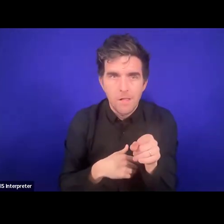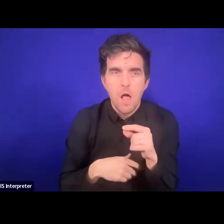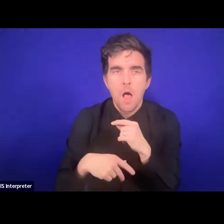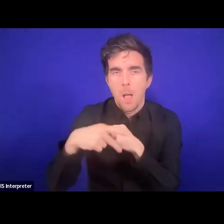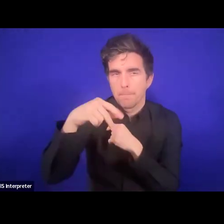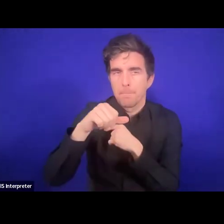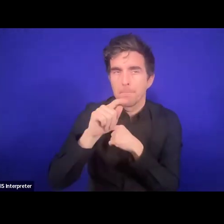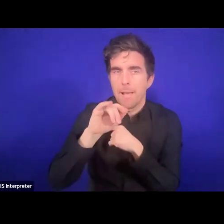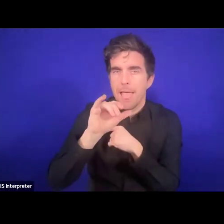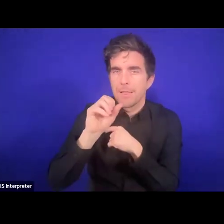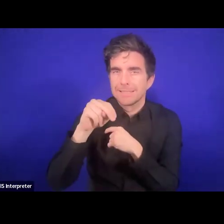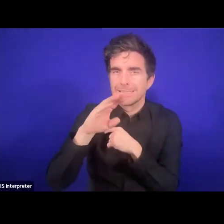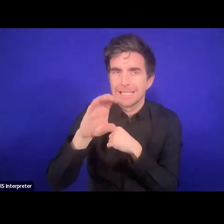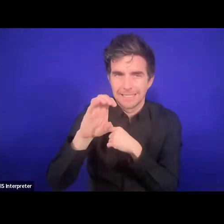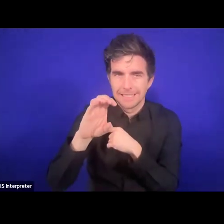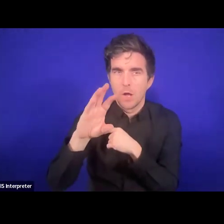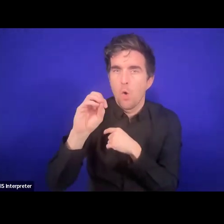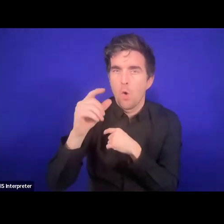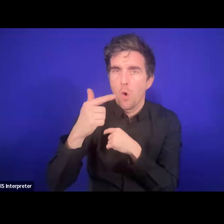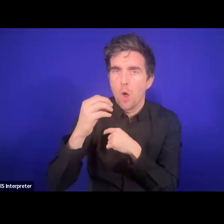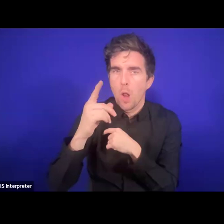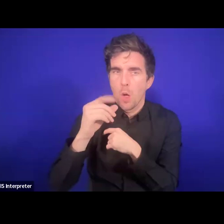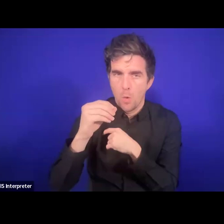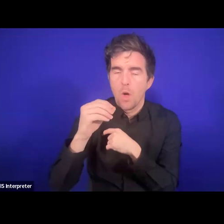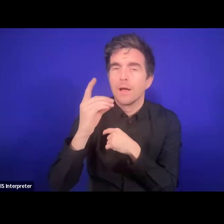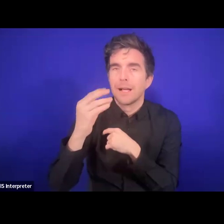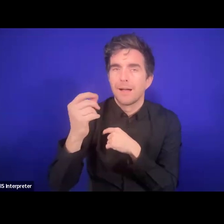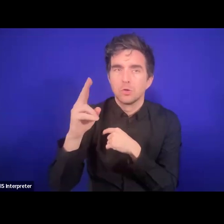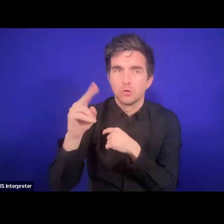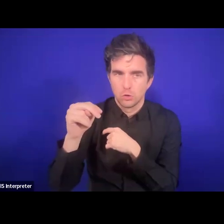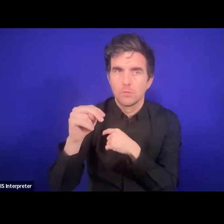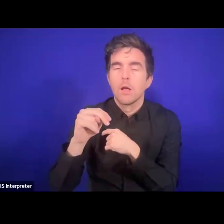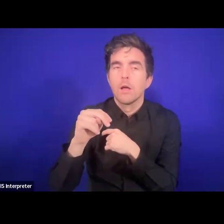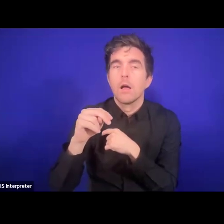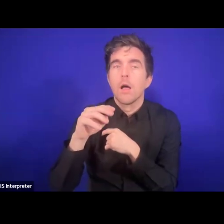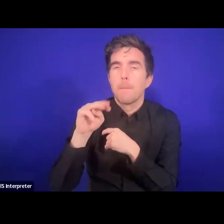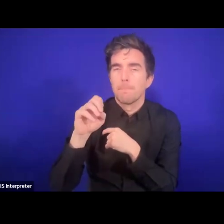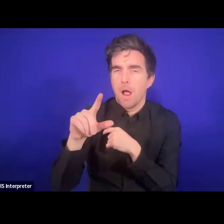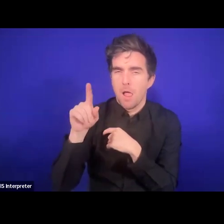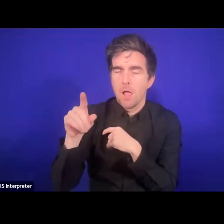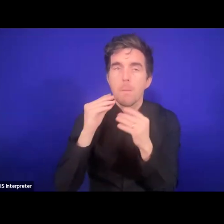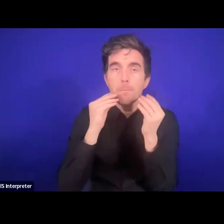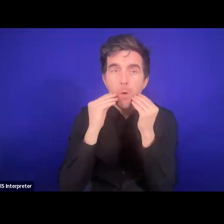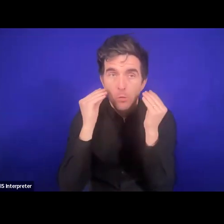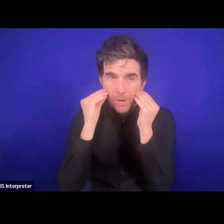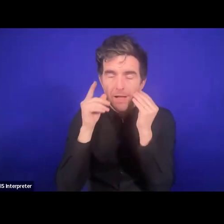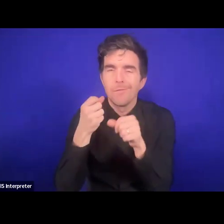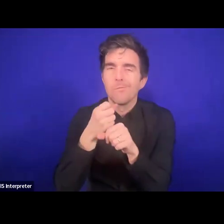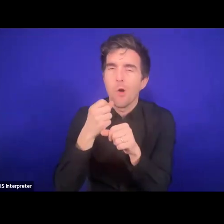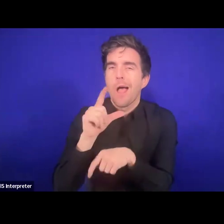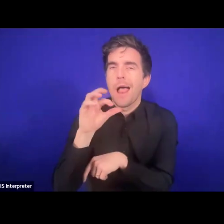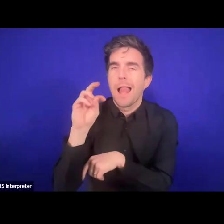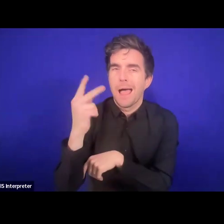himself and the project a little bit, we've asked both of our discussants on working on specific programmes to explain to us a